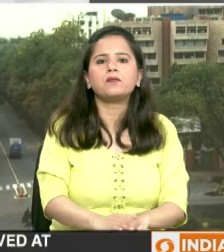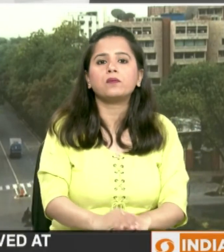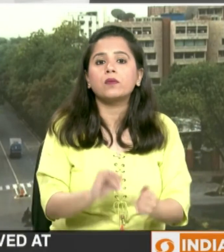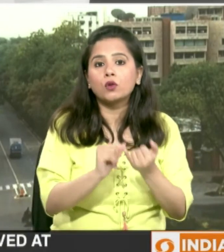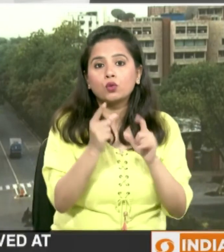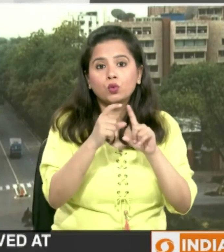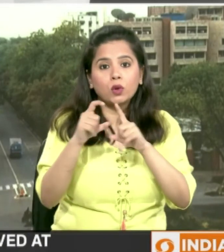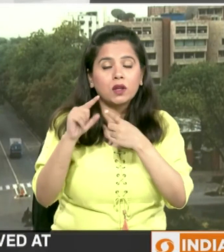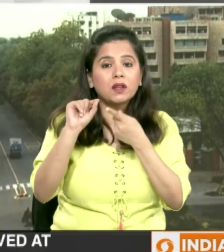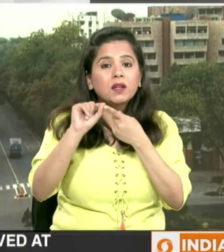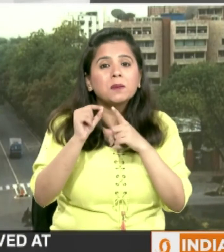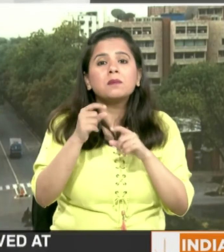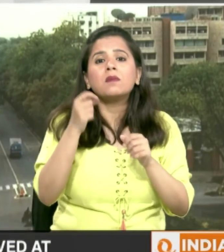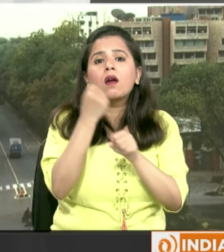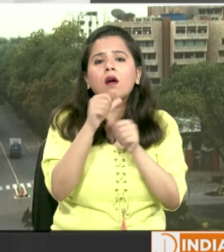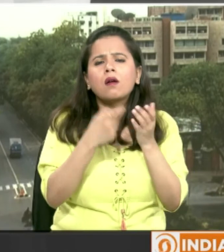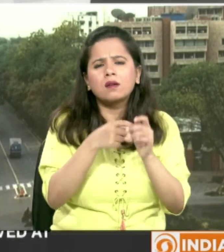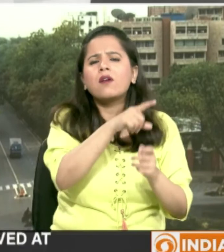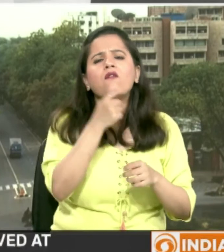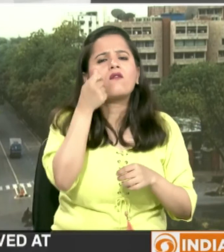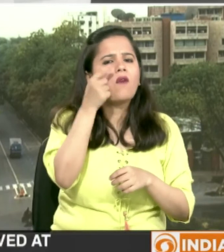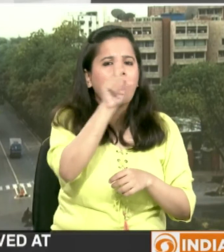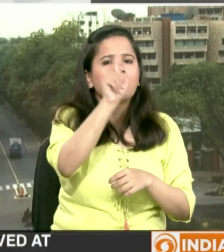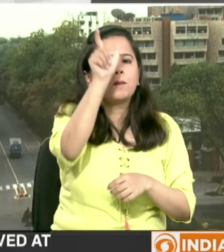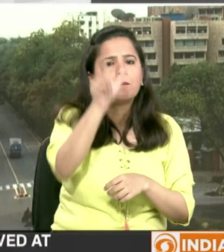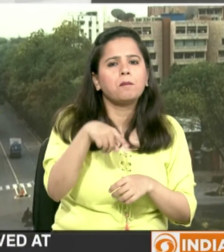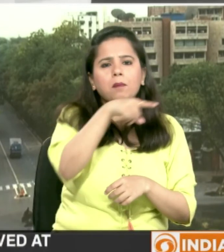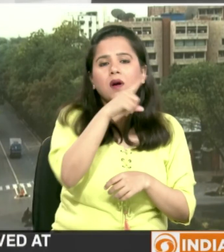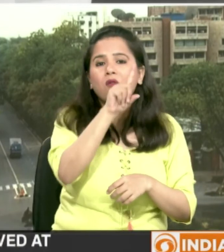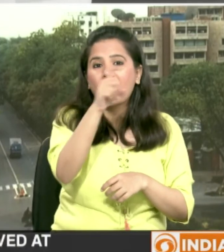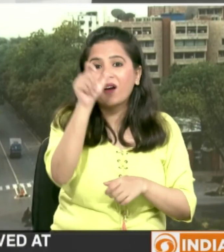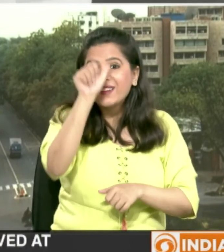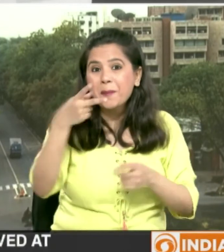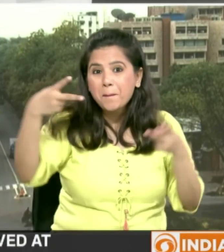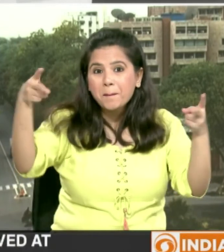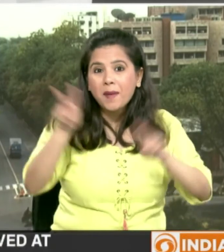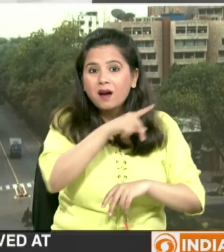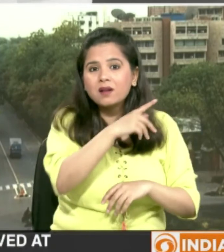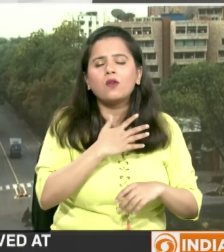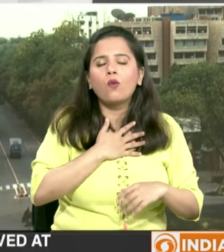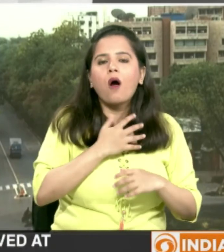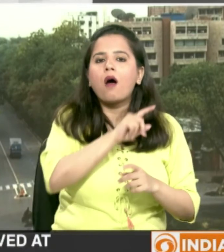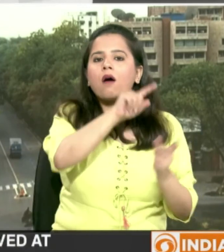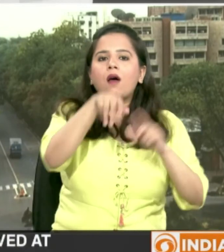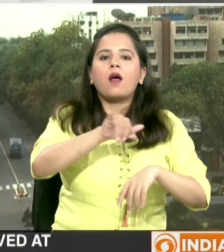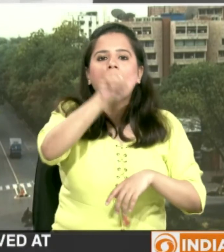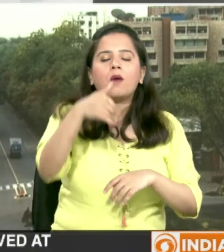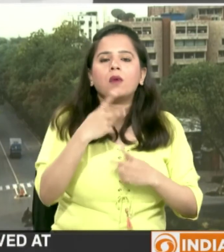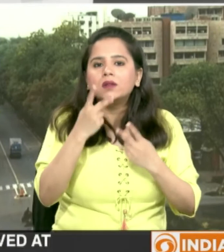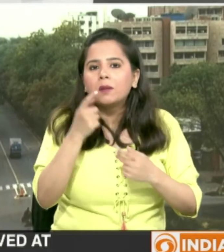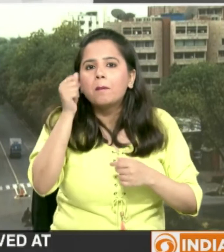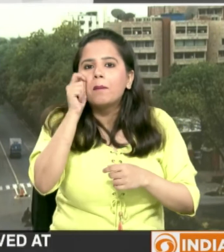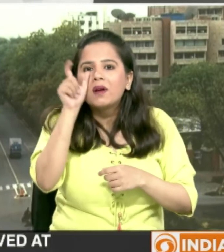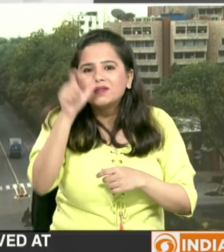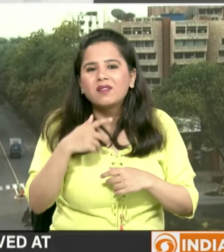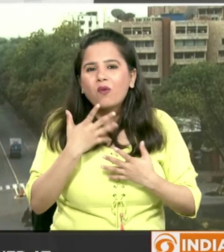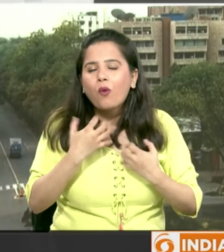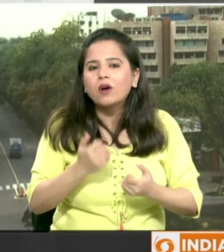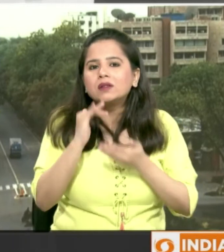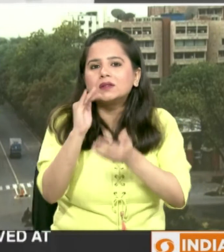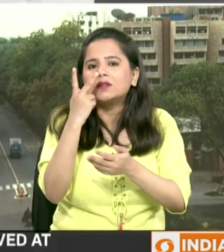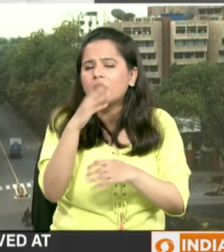Sudeep Garg, the father of one of the 177 Indians, said he has come to the airport just to see his son, as he has not seen him for a very long